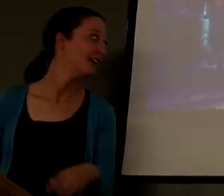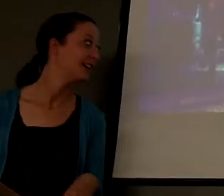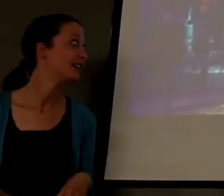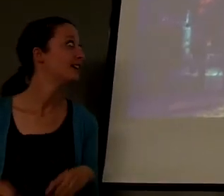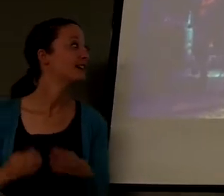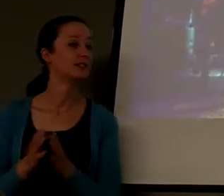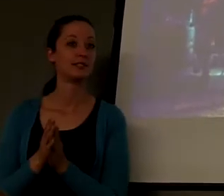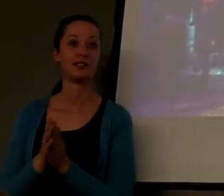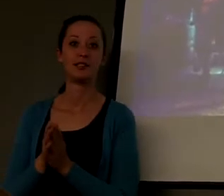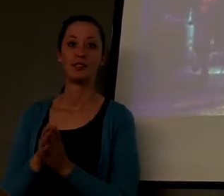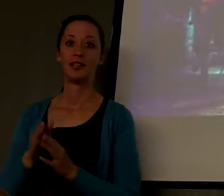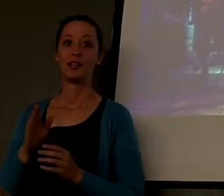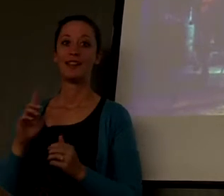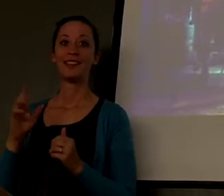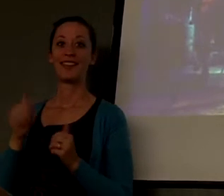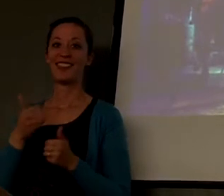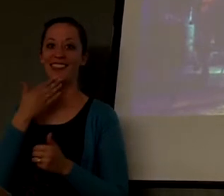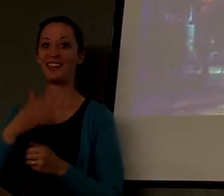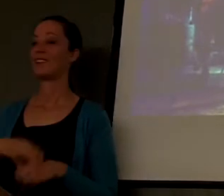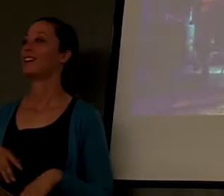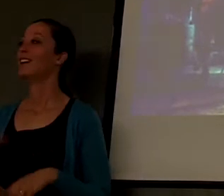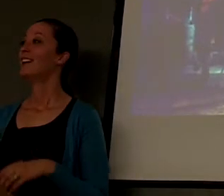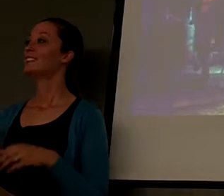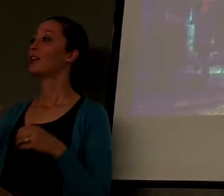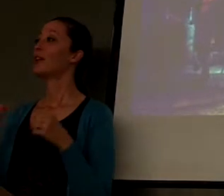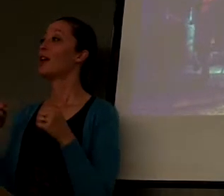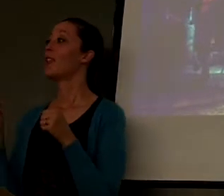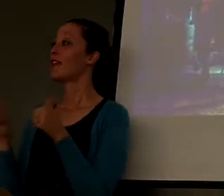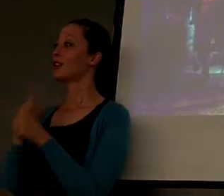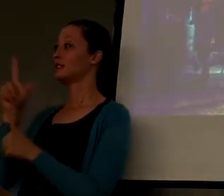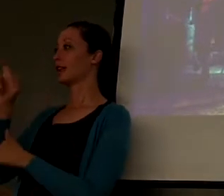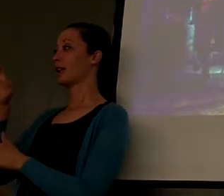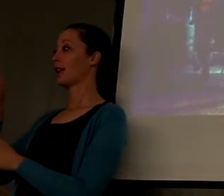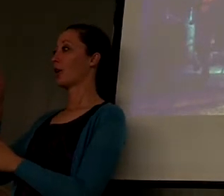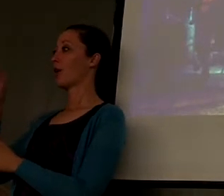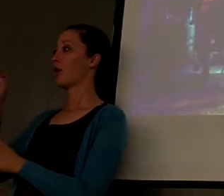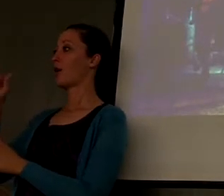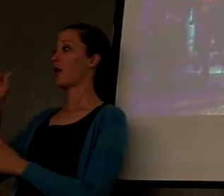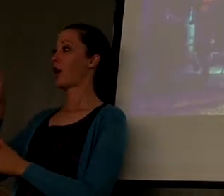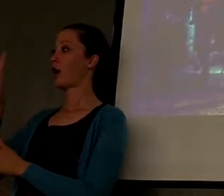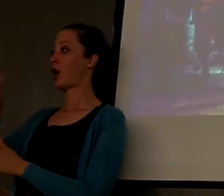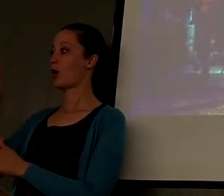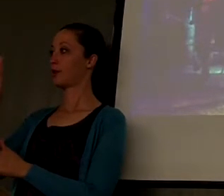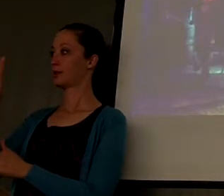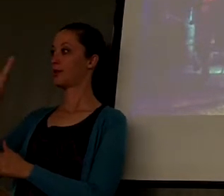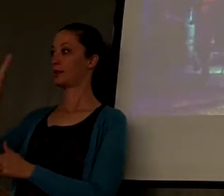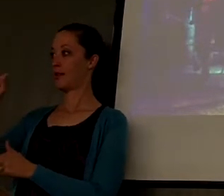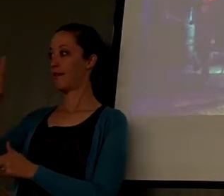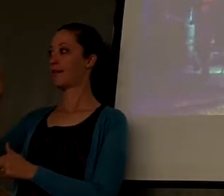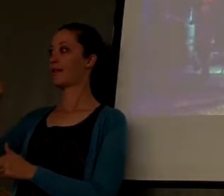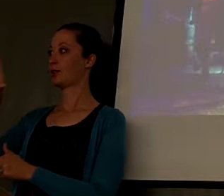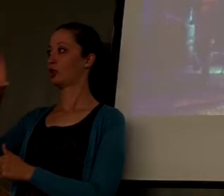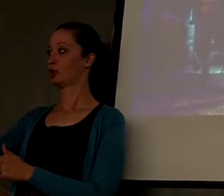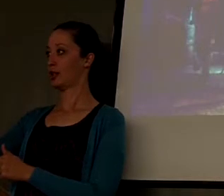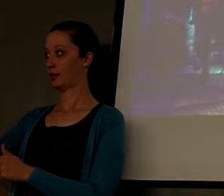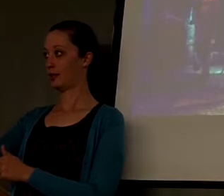the second one is Captain Banningcock and his Night Watch, as it's nicknamed, by